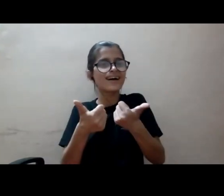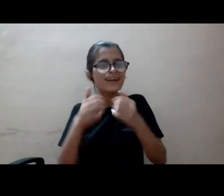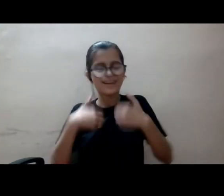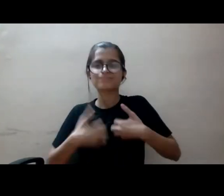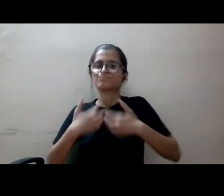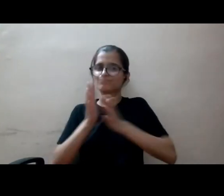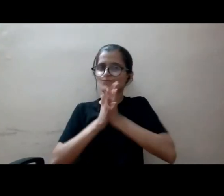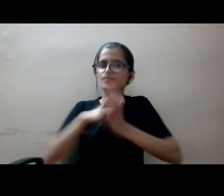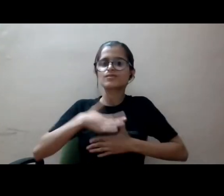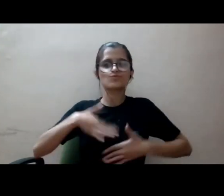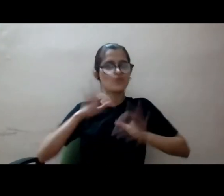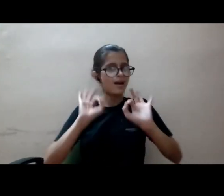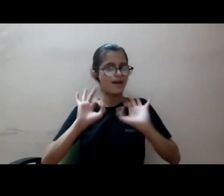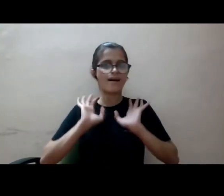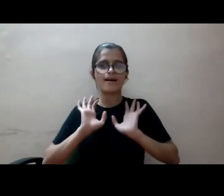exciting.